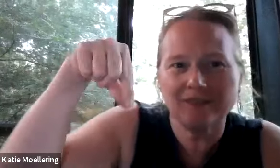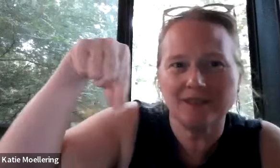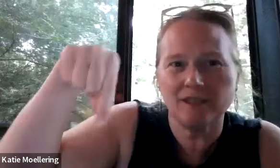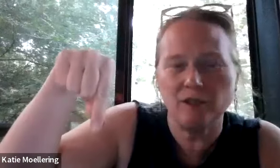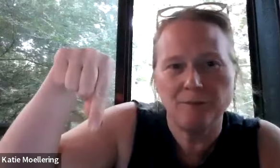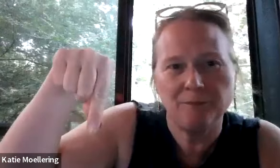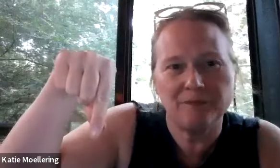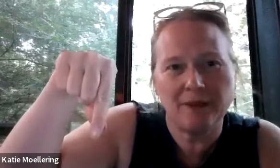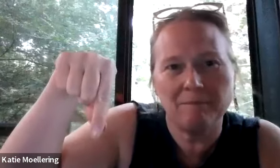Q. Yep.